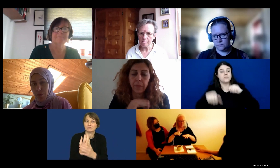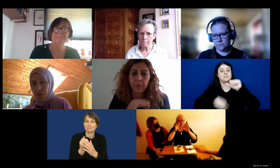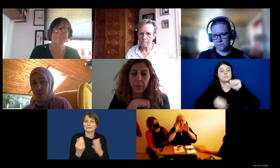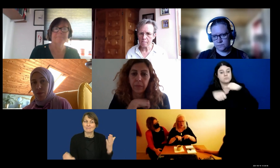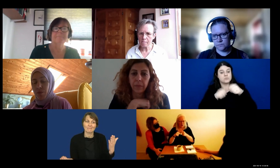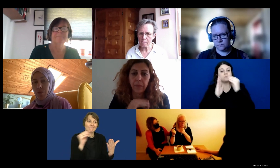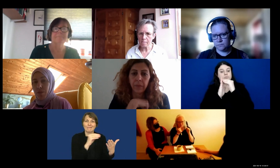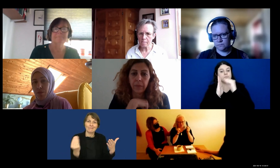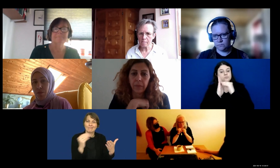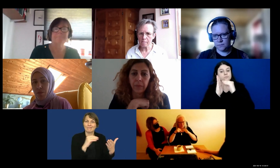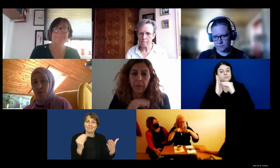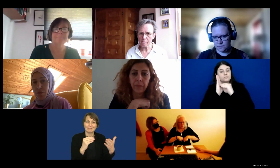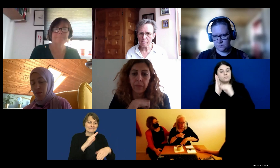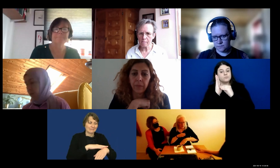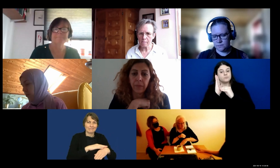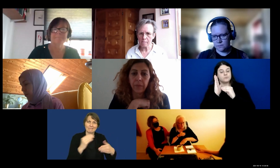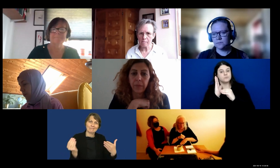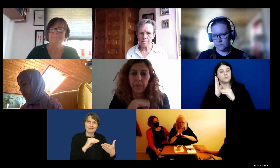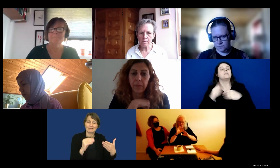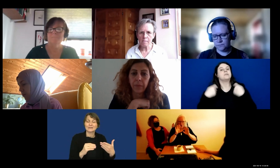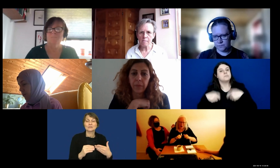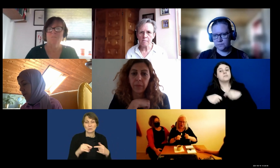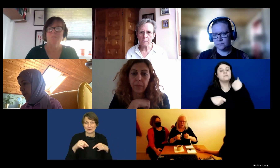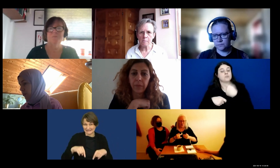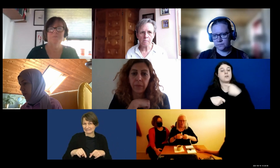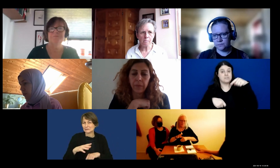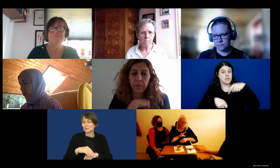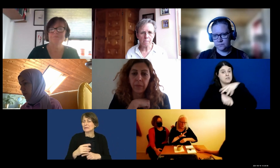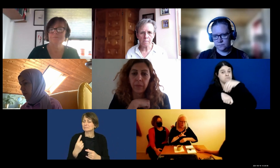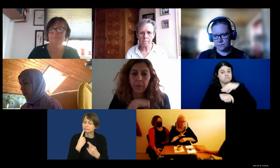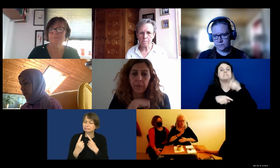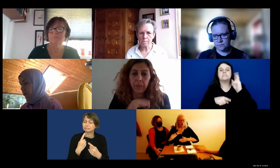time. And that's something that we have discussed a lot here in Sweden.